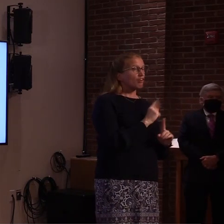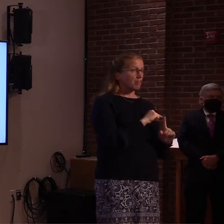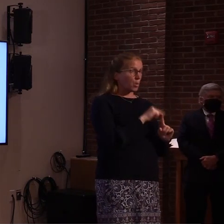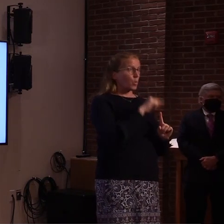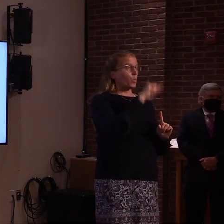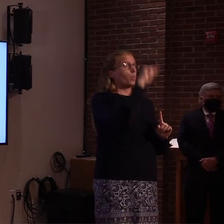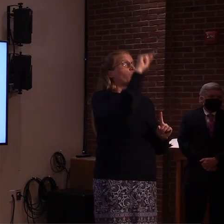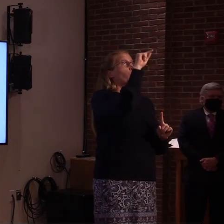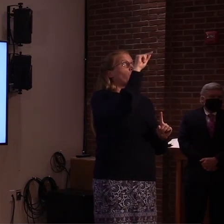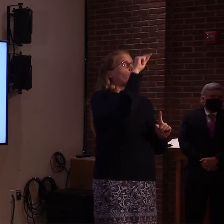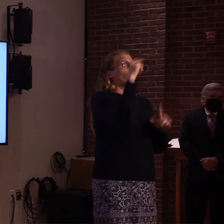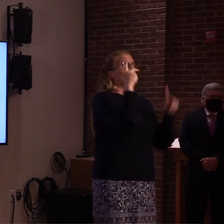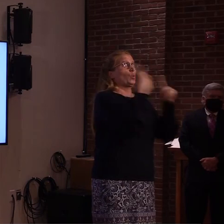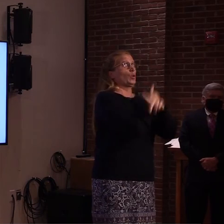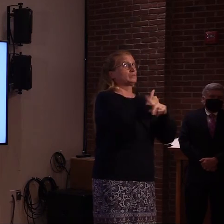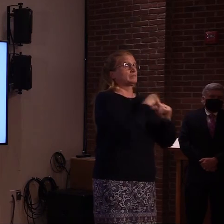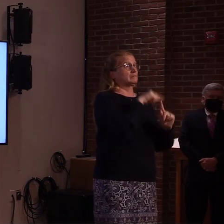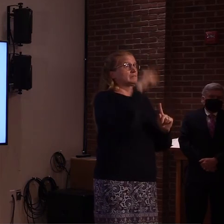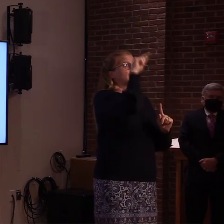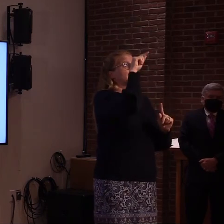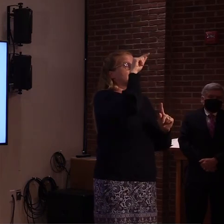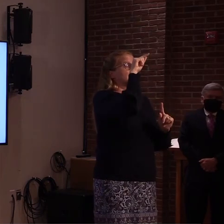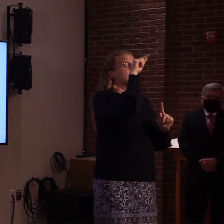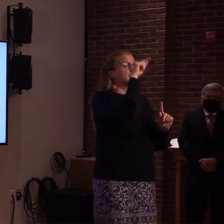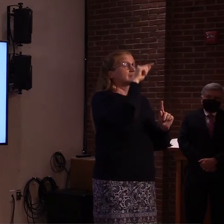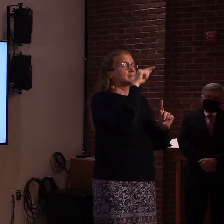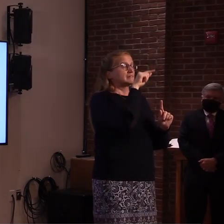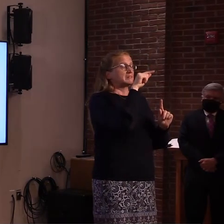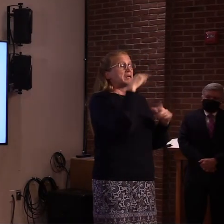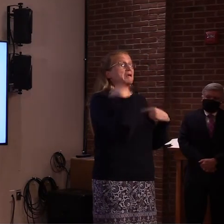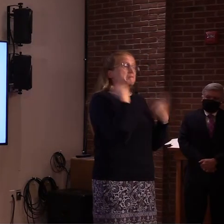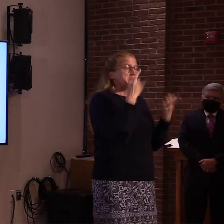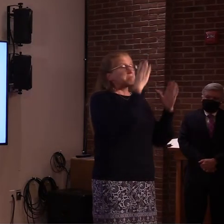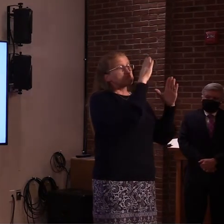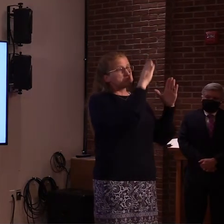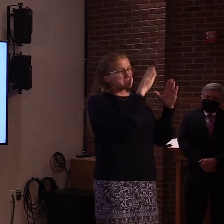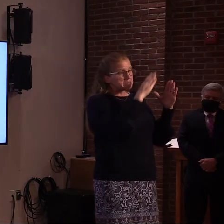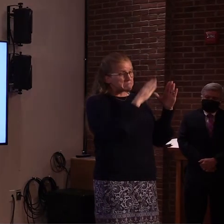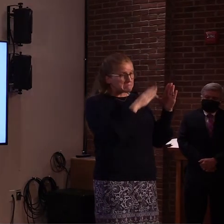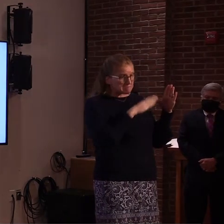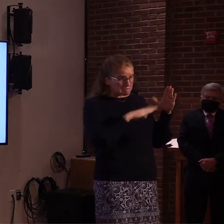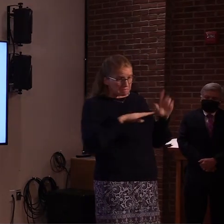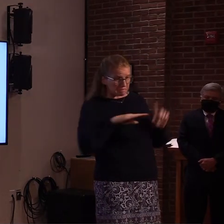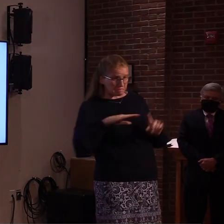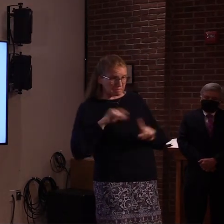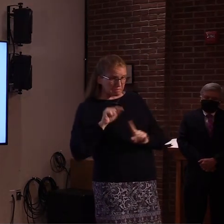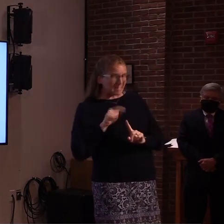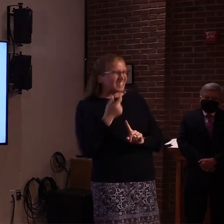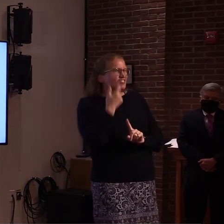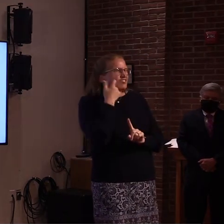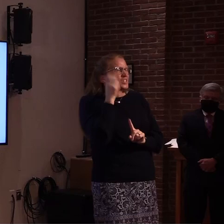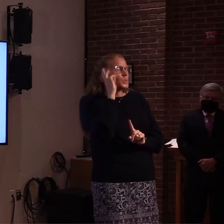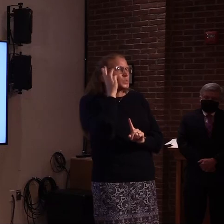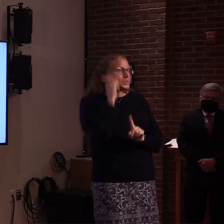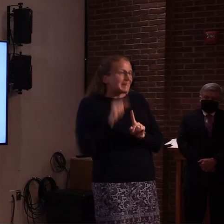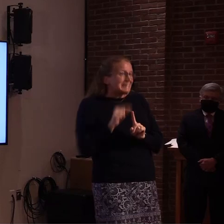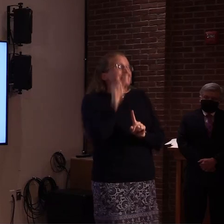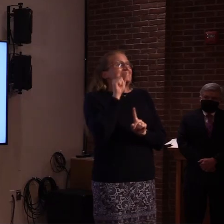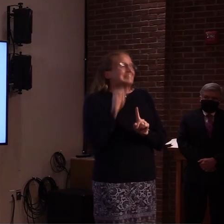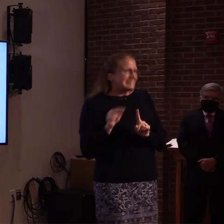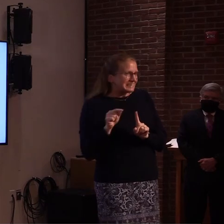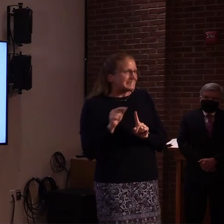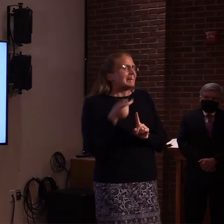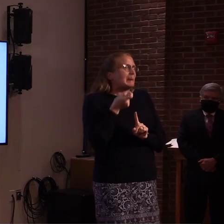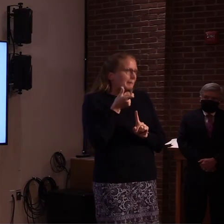of cases occurred. We've had a slight spike related to the outbreak I'm going to talk